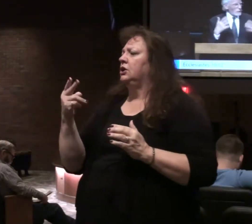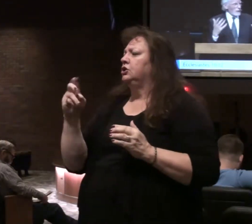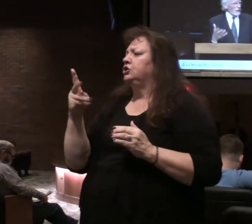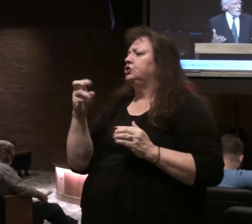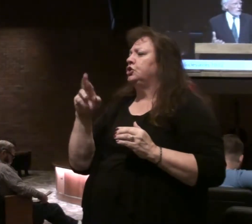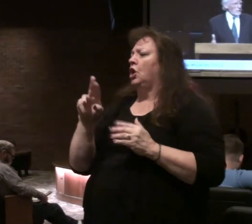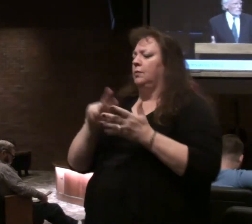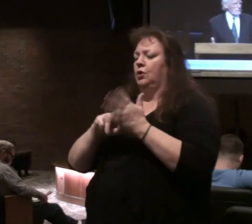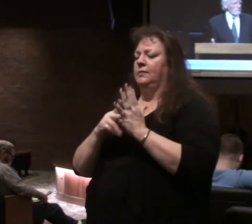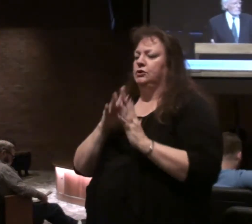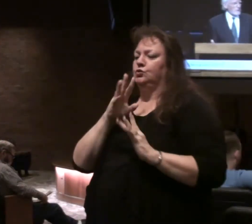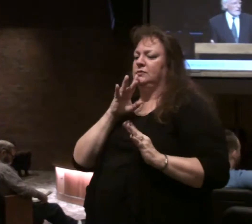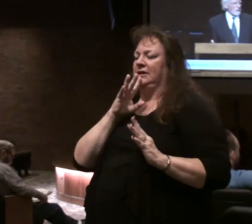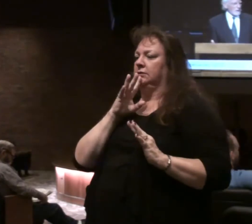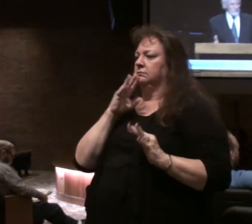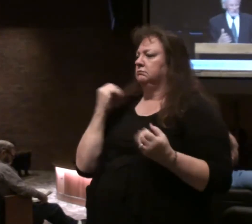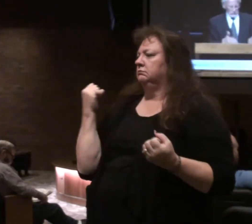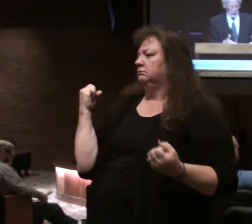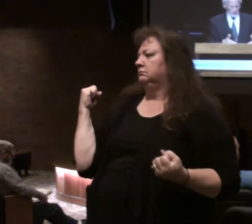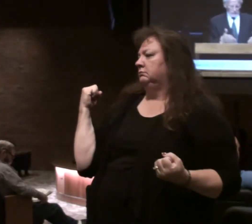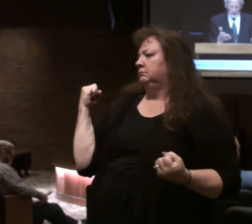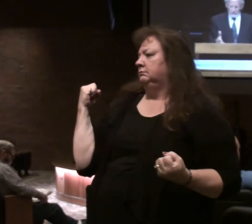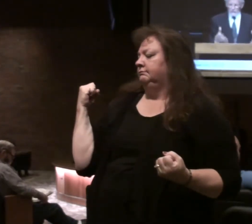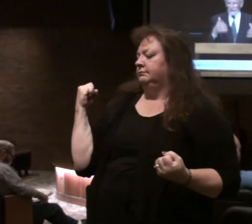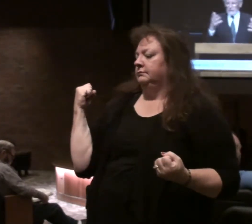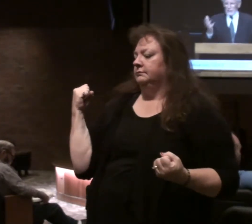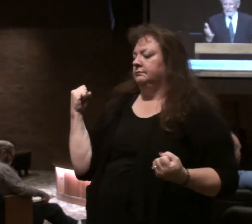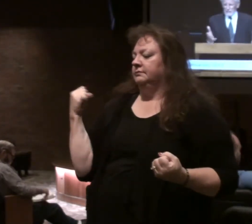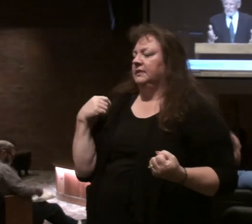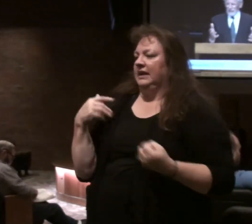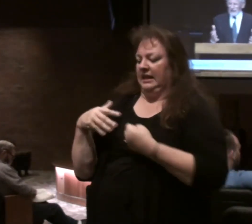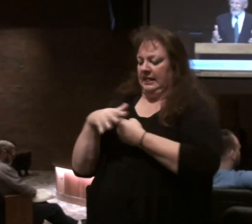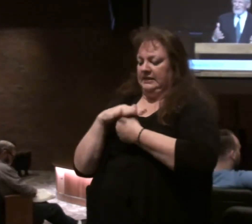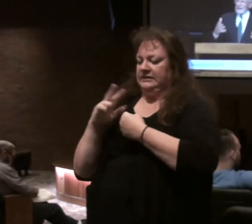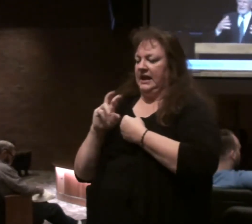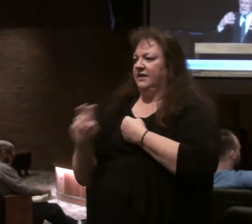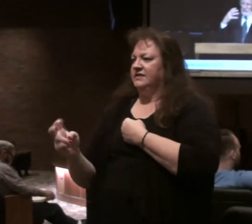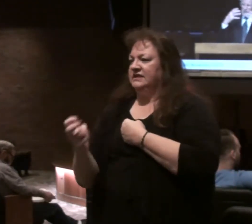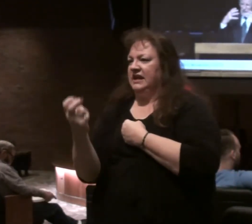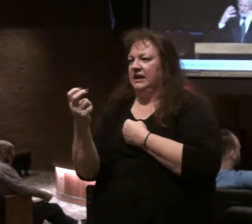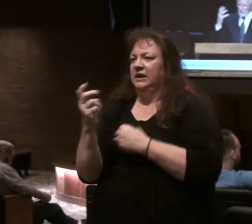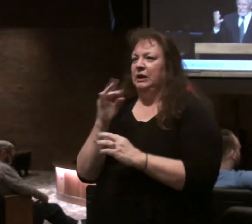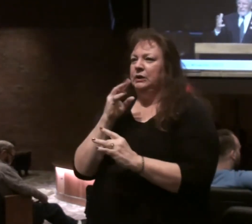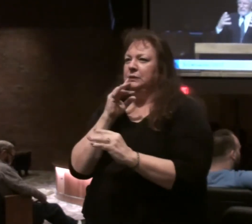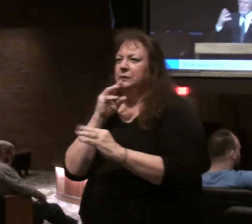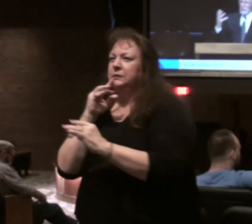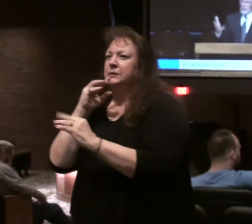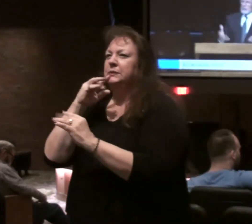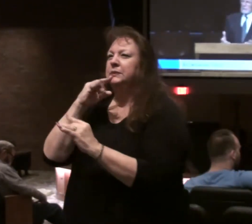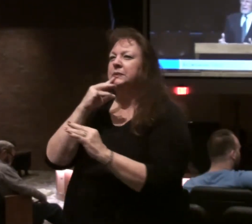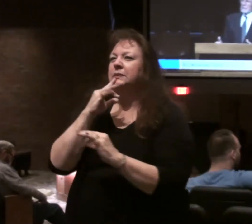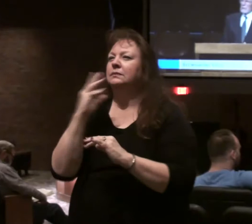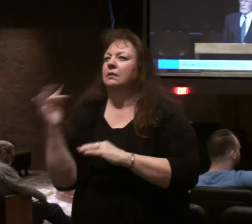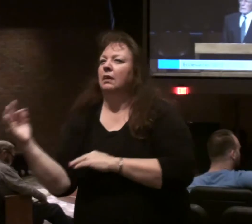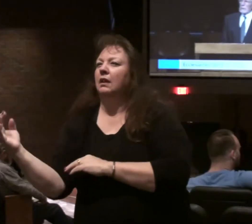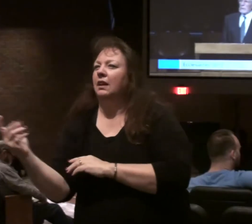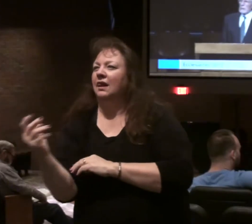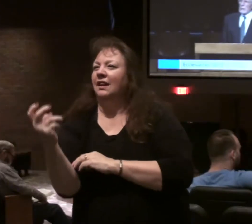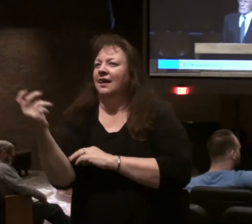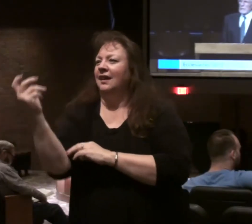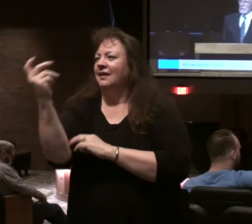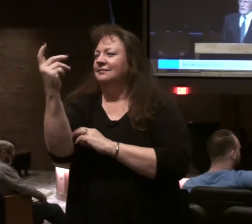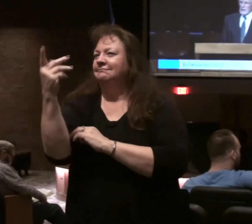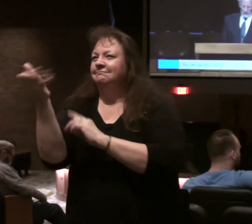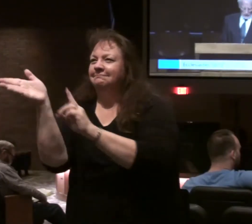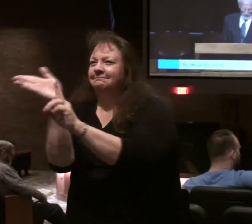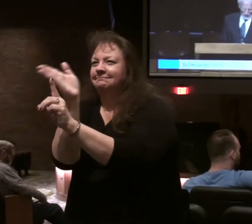speaking with your mouth. It's a charmer because in the context of the state, that's the kind of speak. You're talking about the one who can